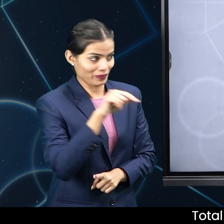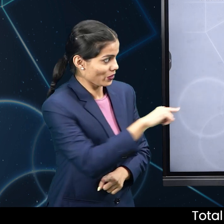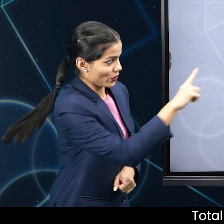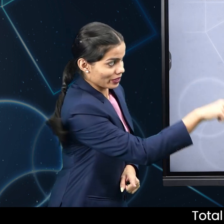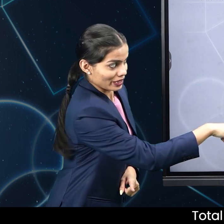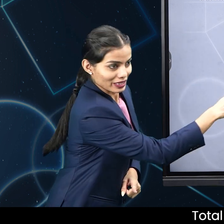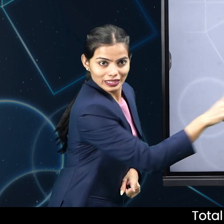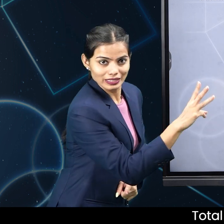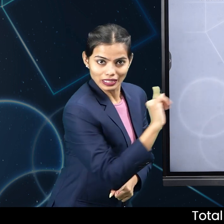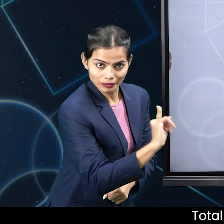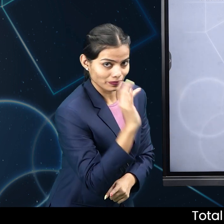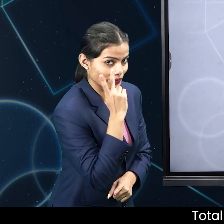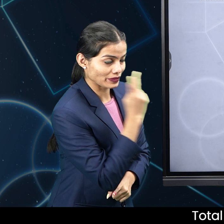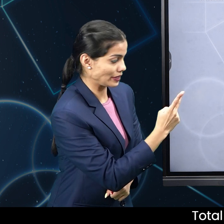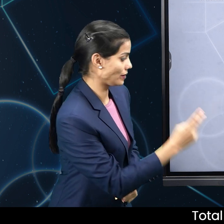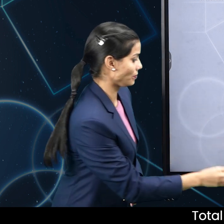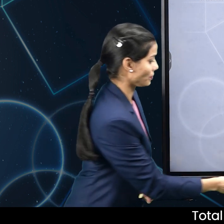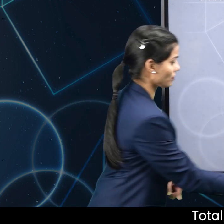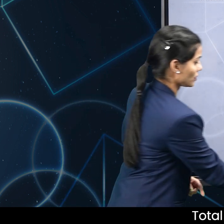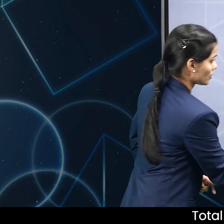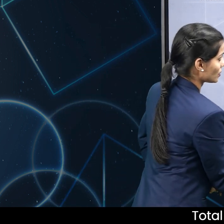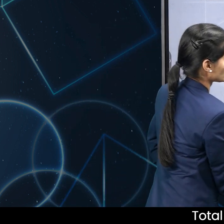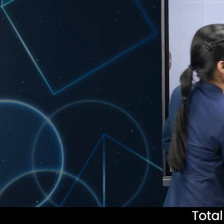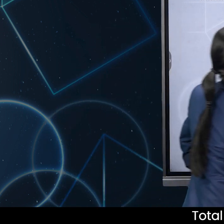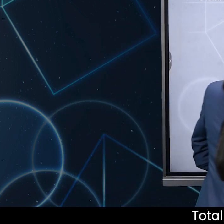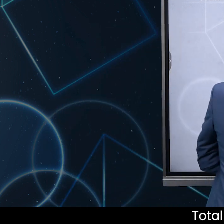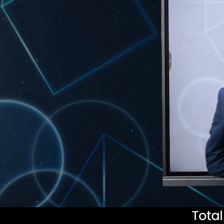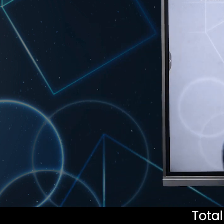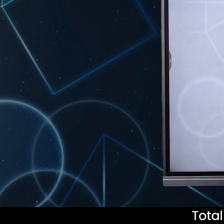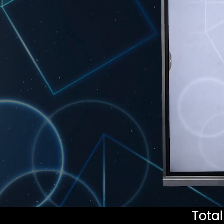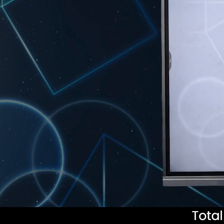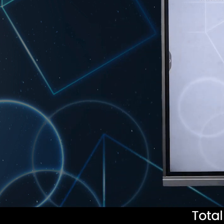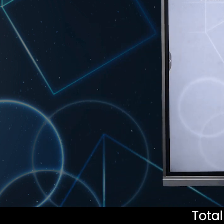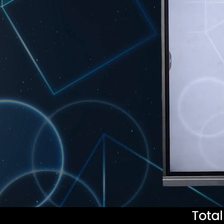36.